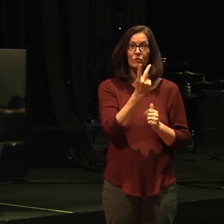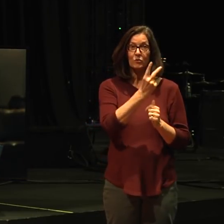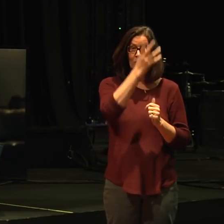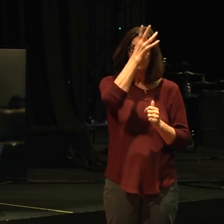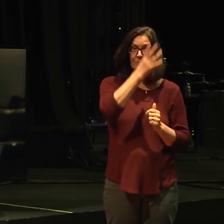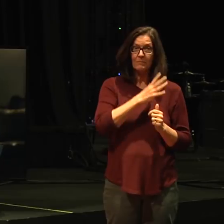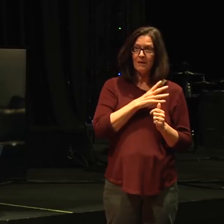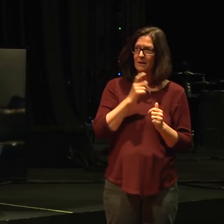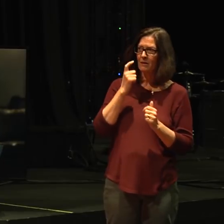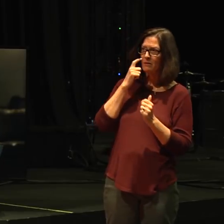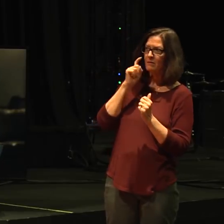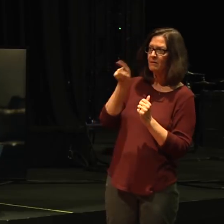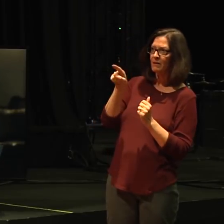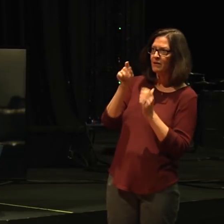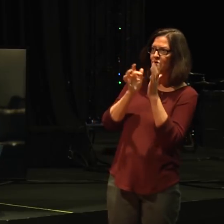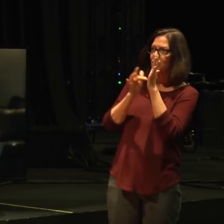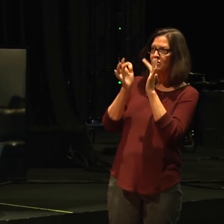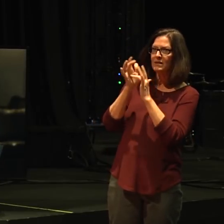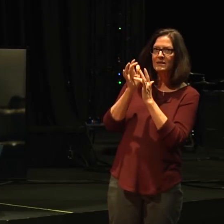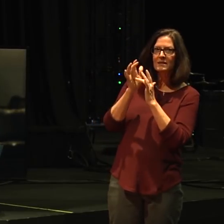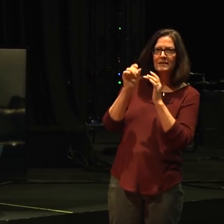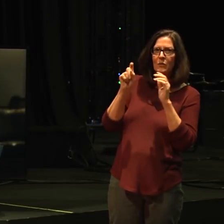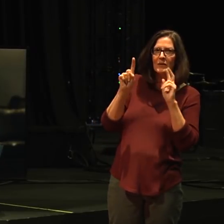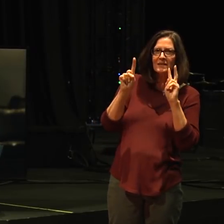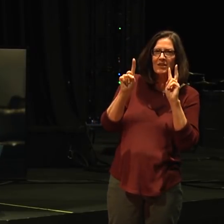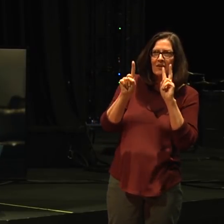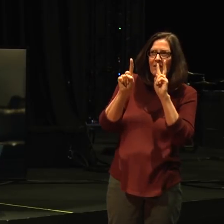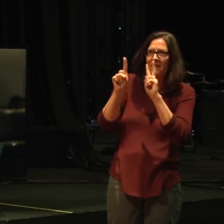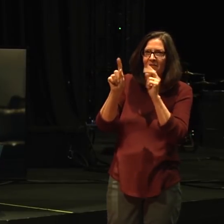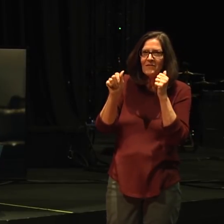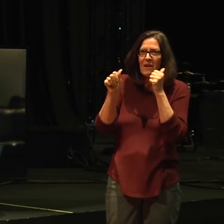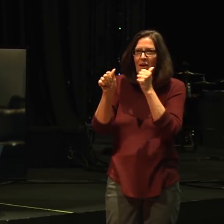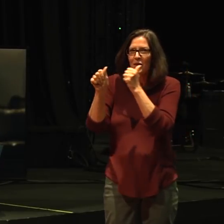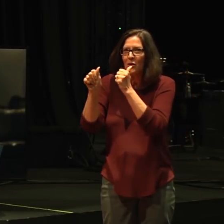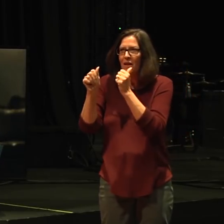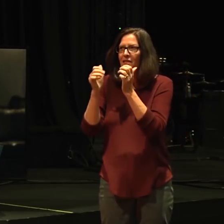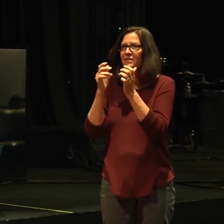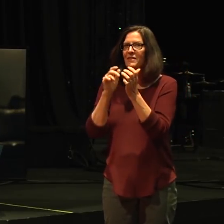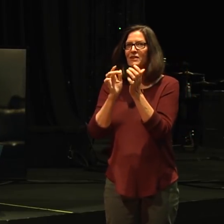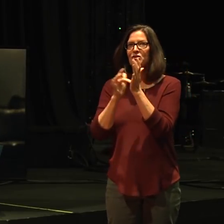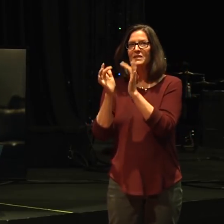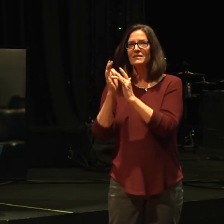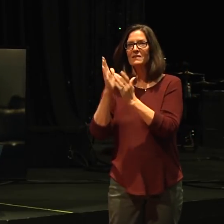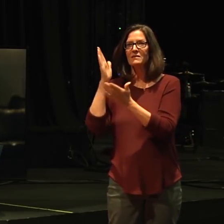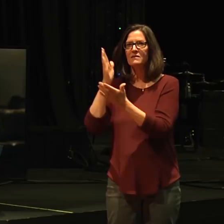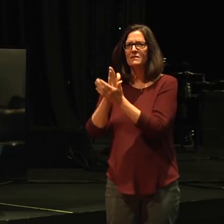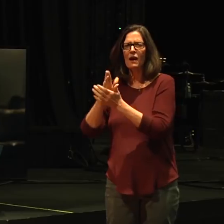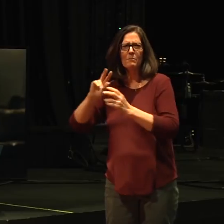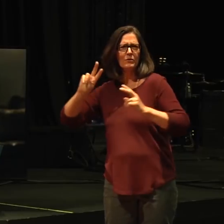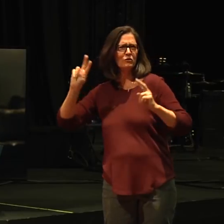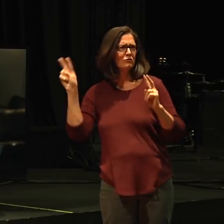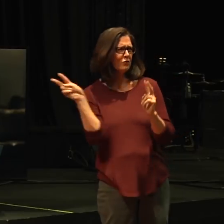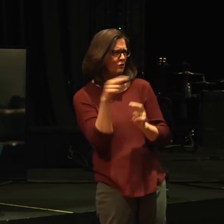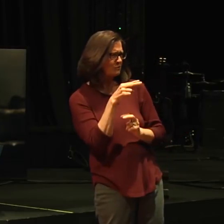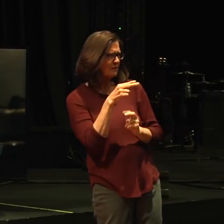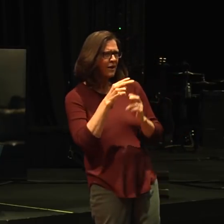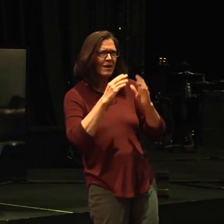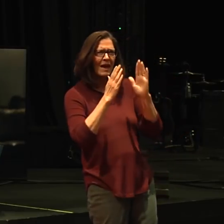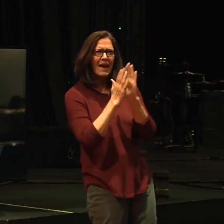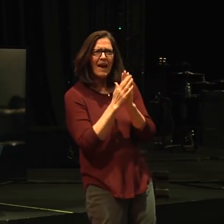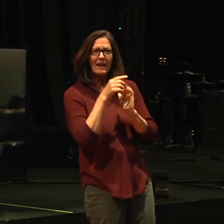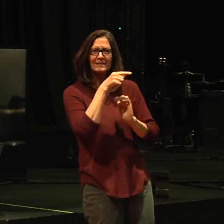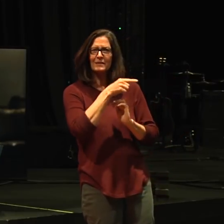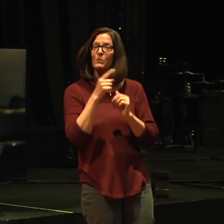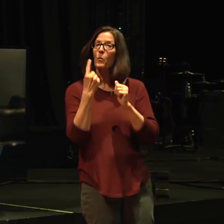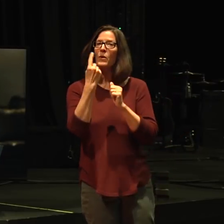him down the road. And he stops and he turns around and he asks them. These are the first recorded words to come out of Jesus' mouth at the very start of